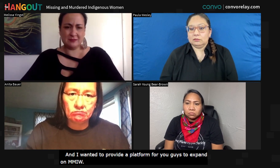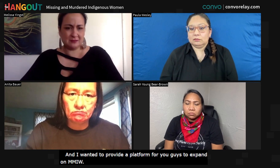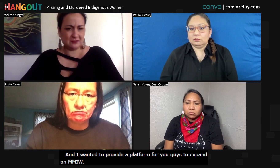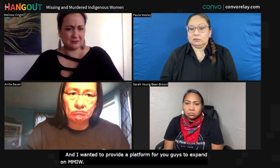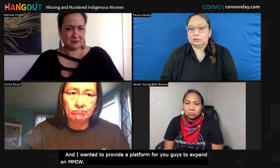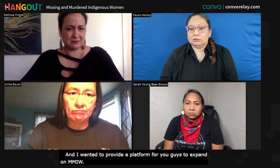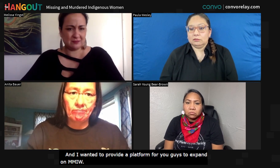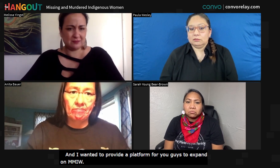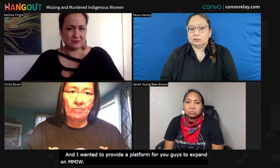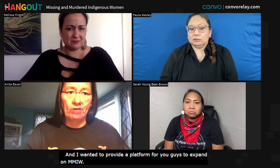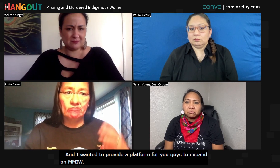got started.